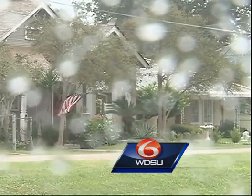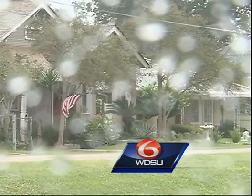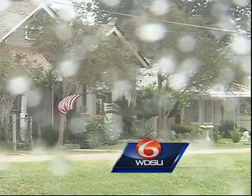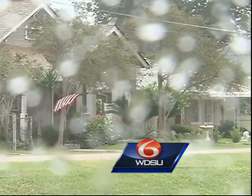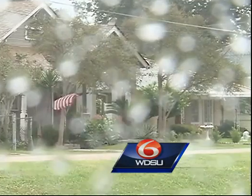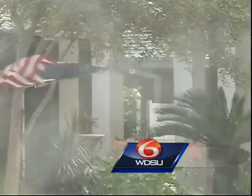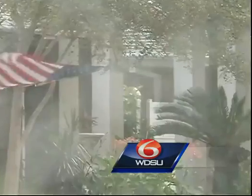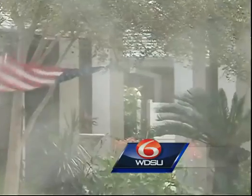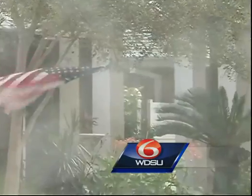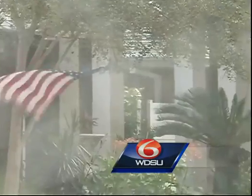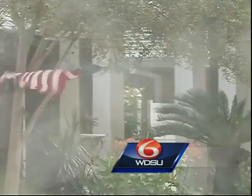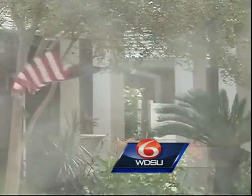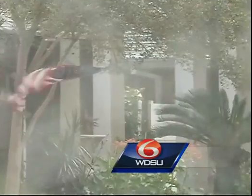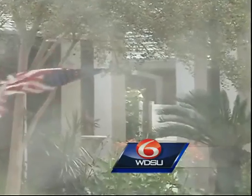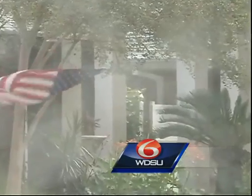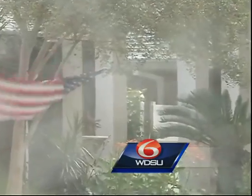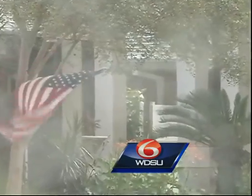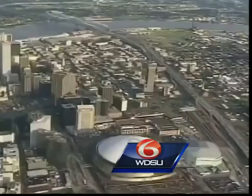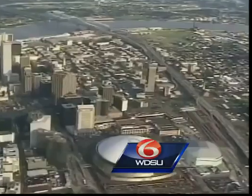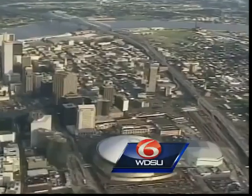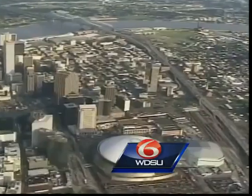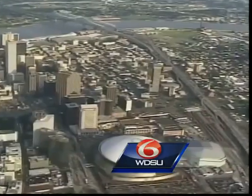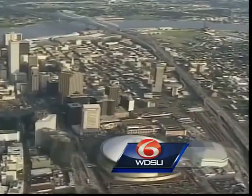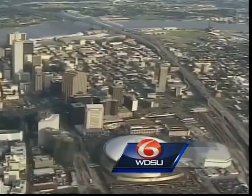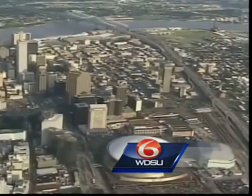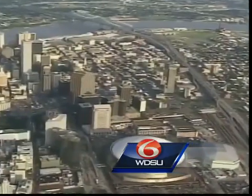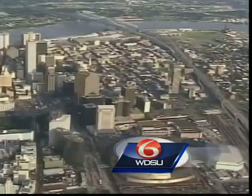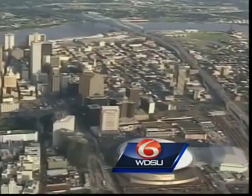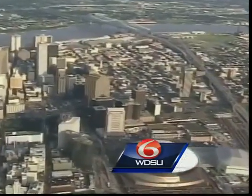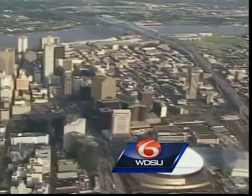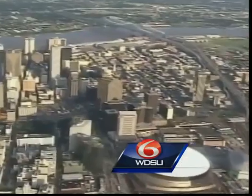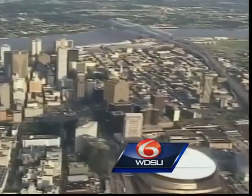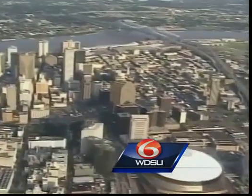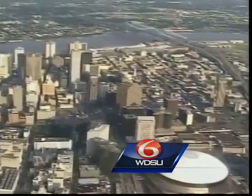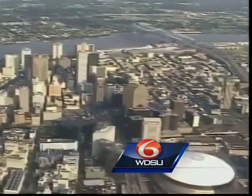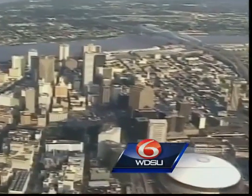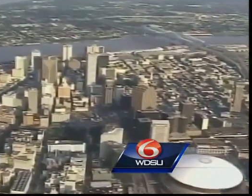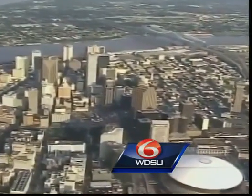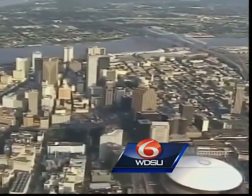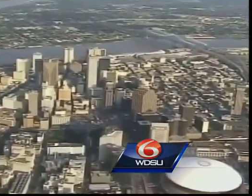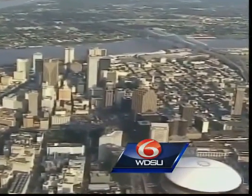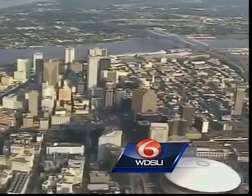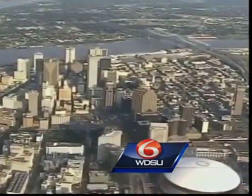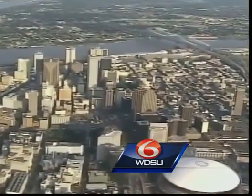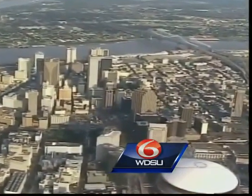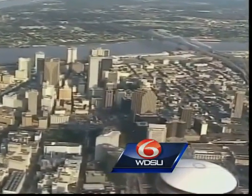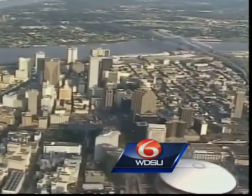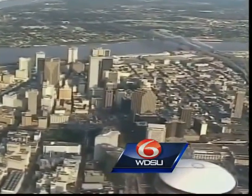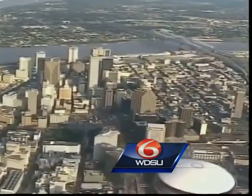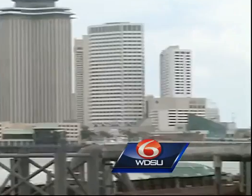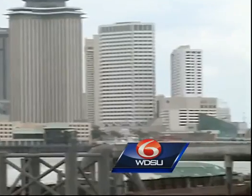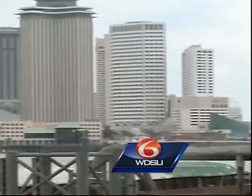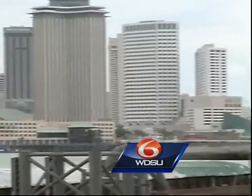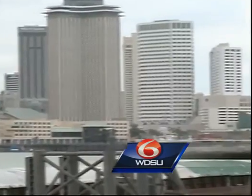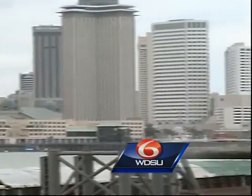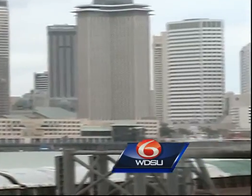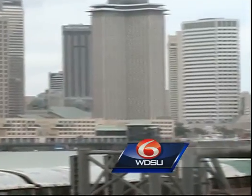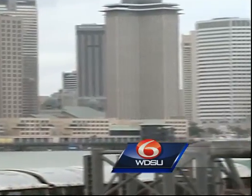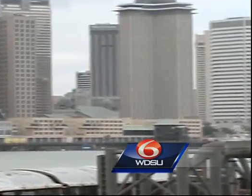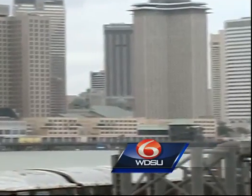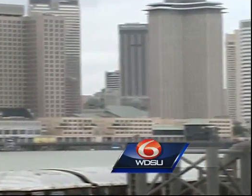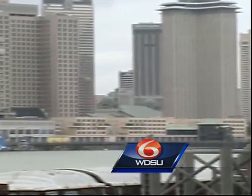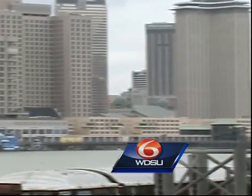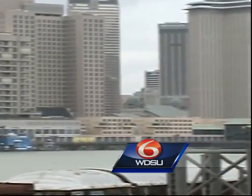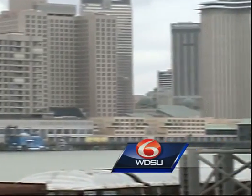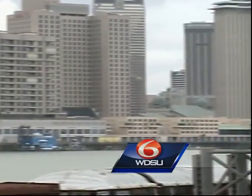in low-lying areas, and warned the 900 or so people who live outside the levee protection system to be prepared for some